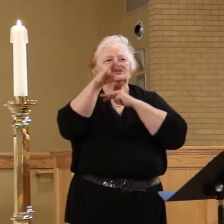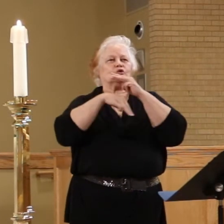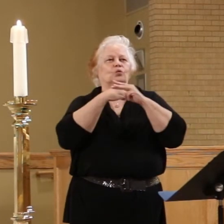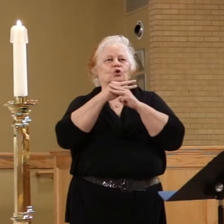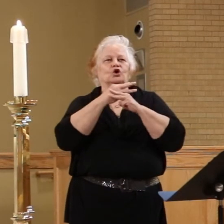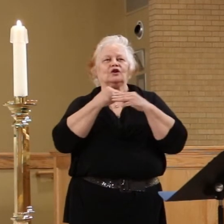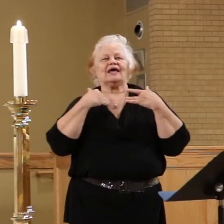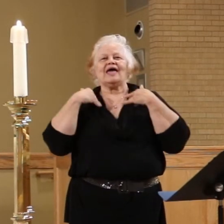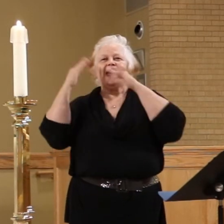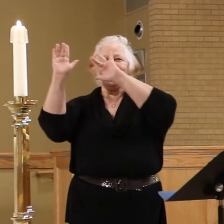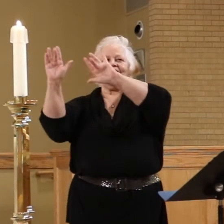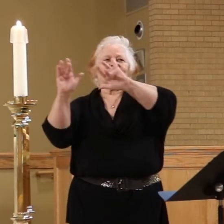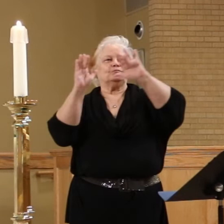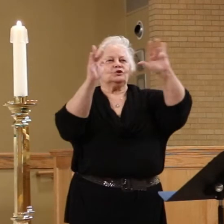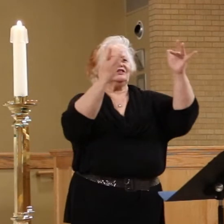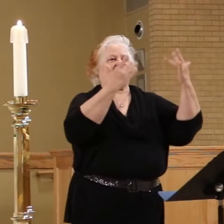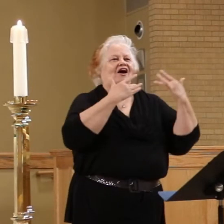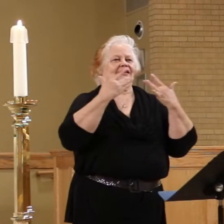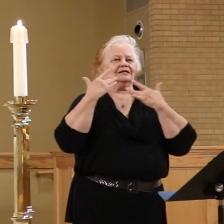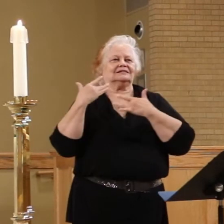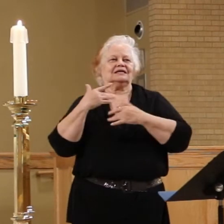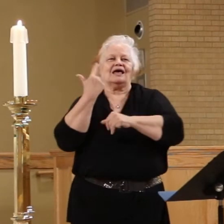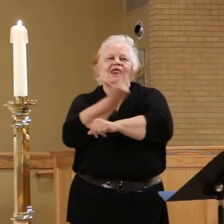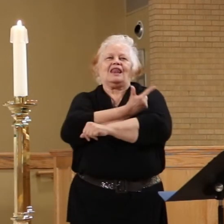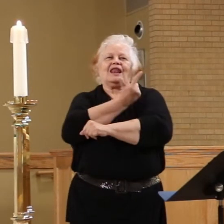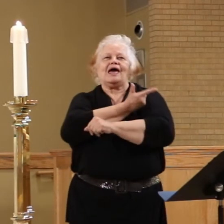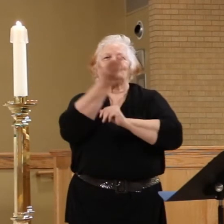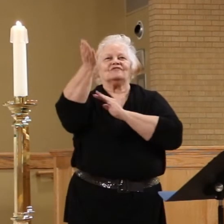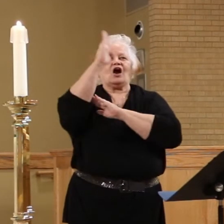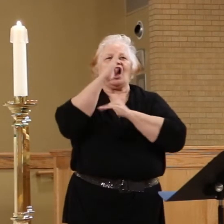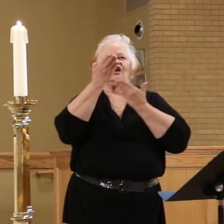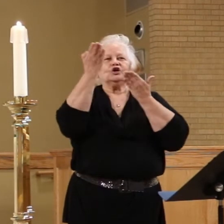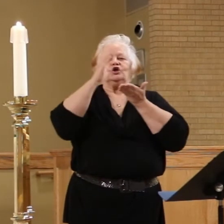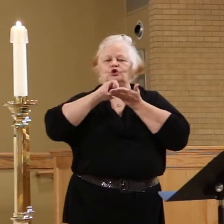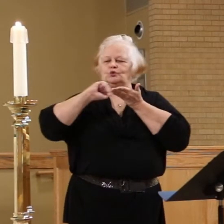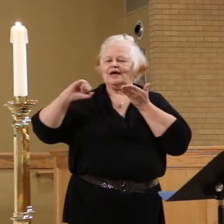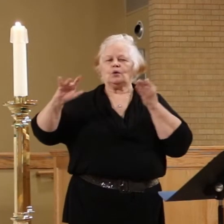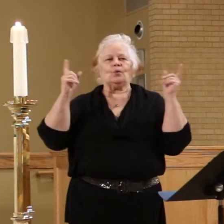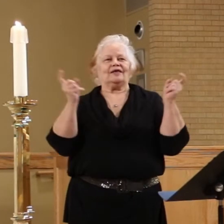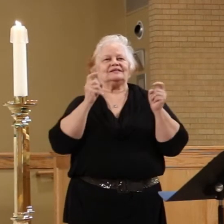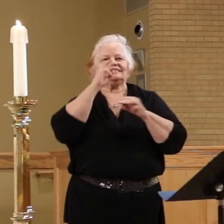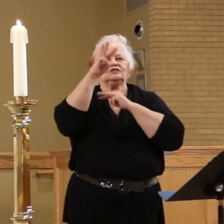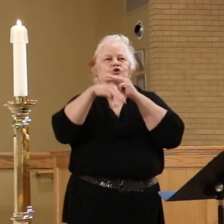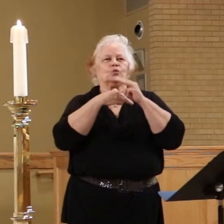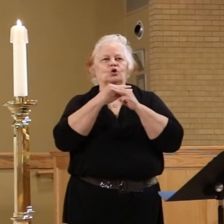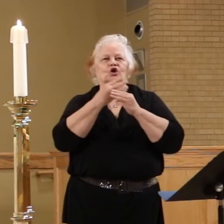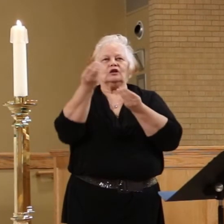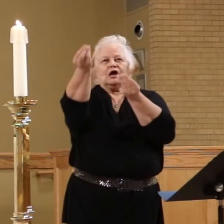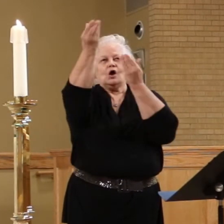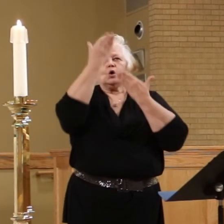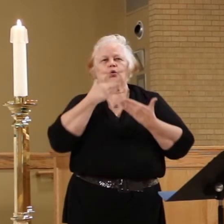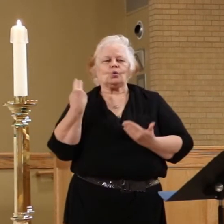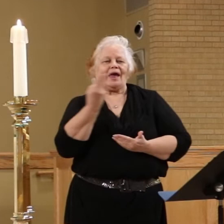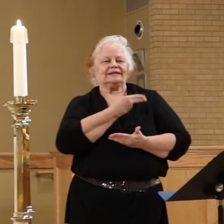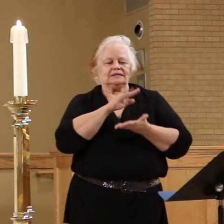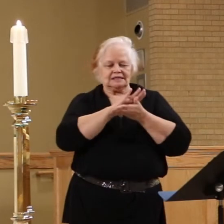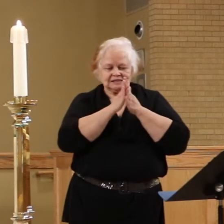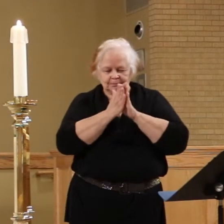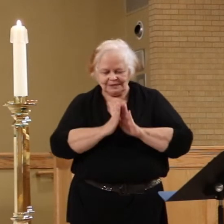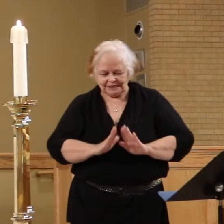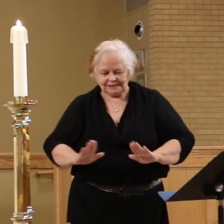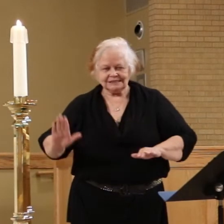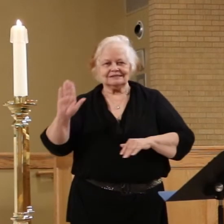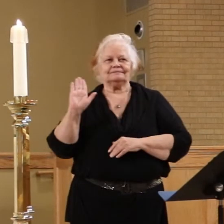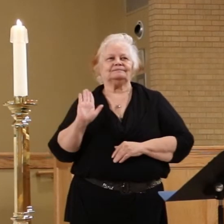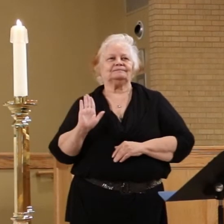the sins of the world. Have mercy on us. Lamb of God, you take away the sins of the world. Grant